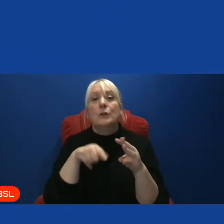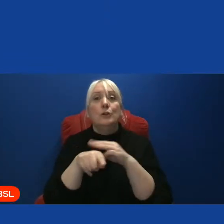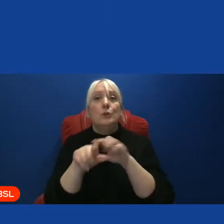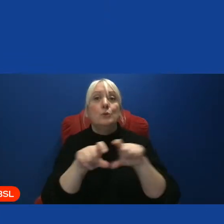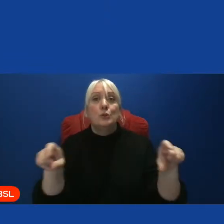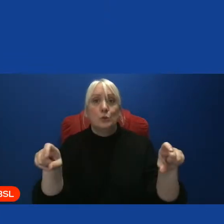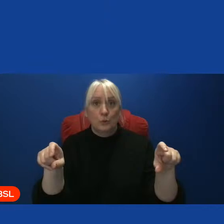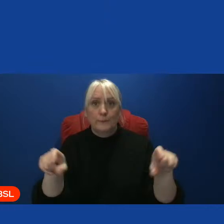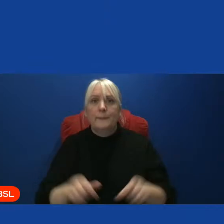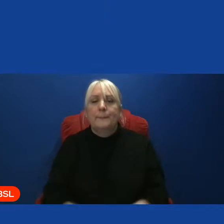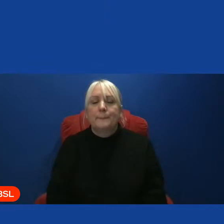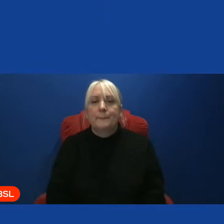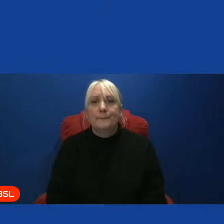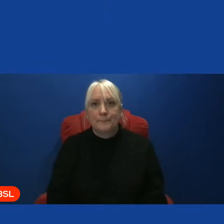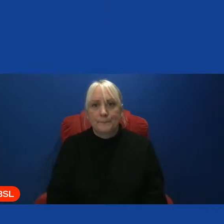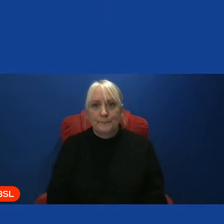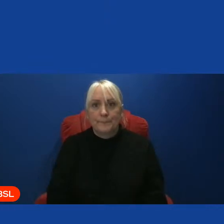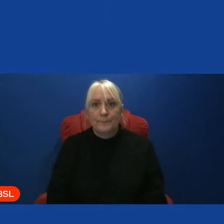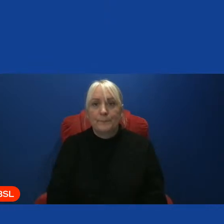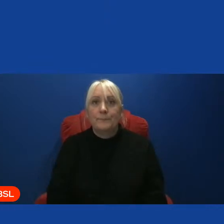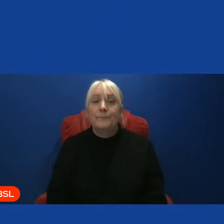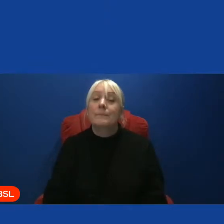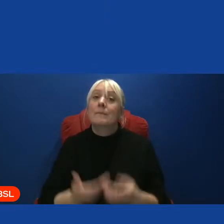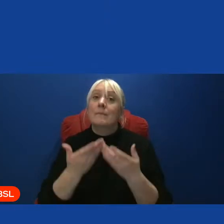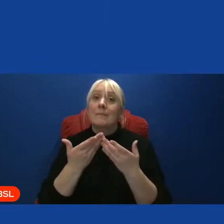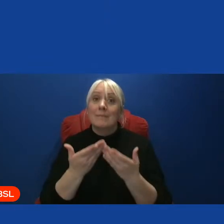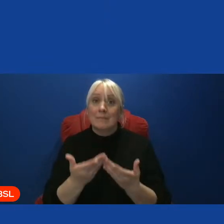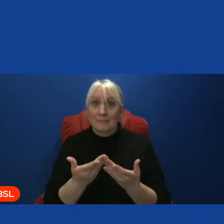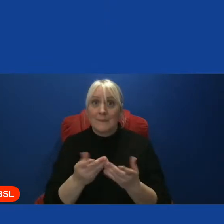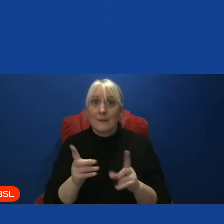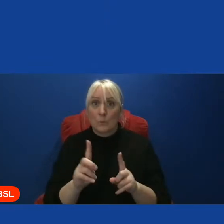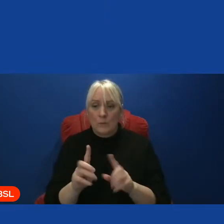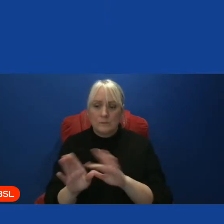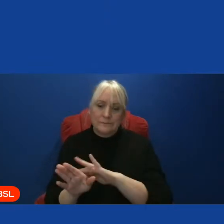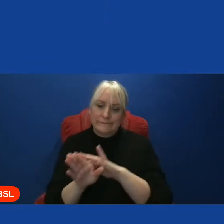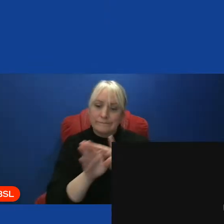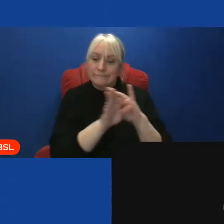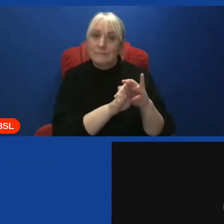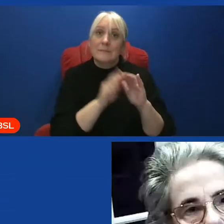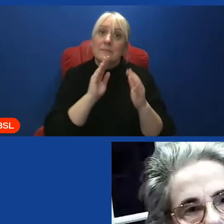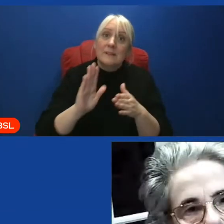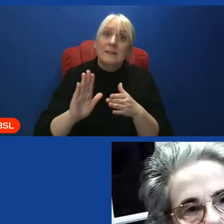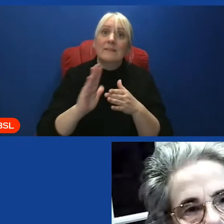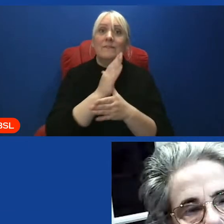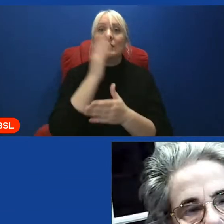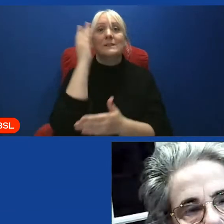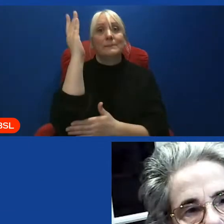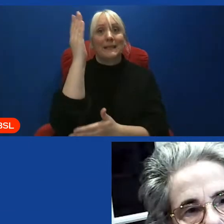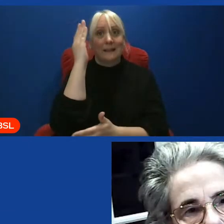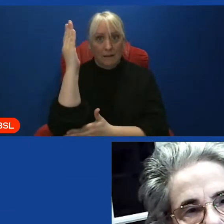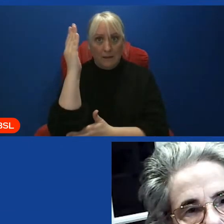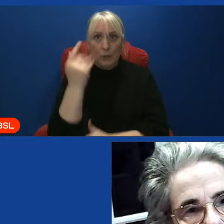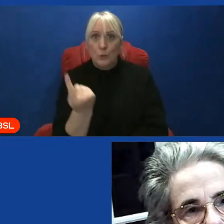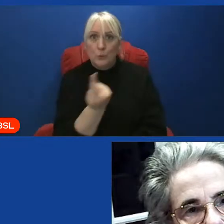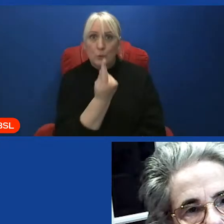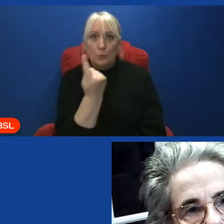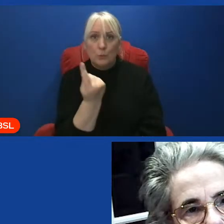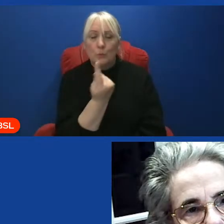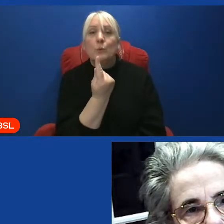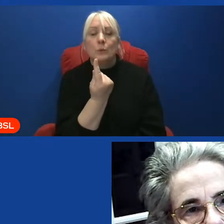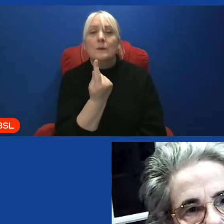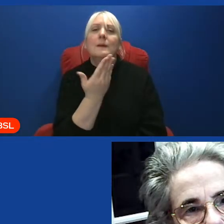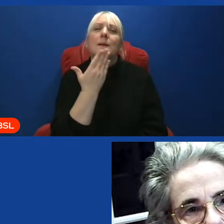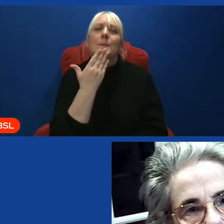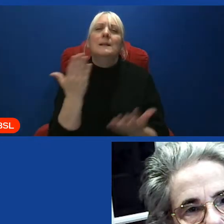channel as well. So without further ado, then we are going to now move to our first contribution for this evening, and that is to give a